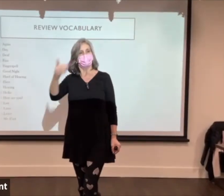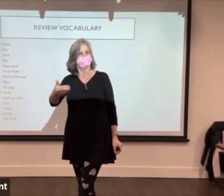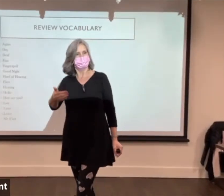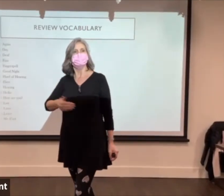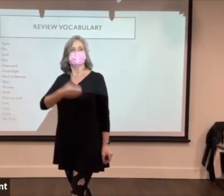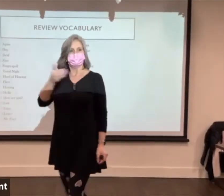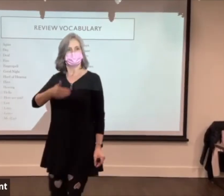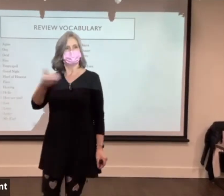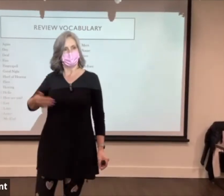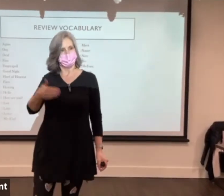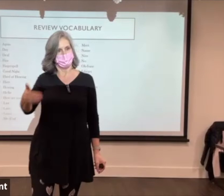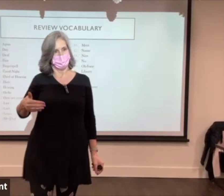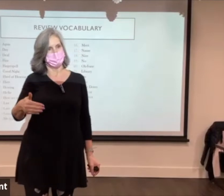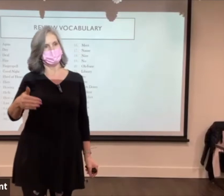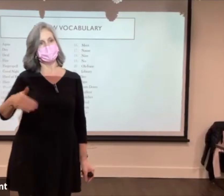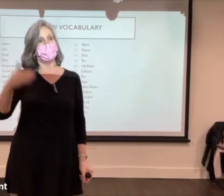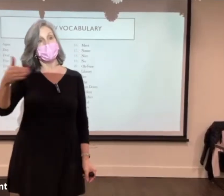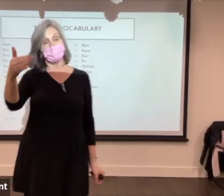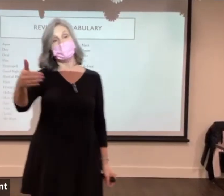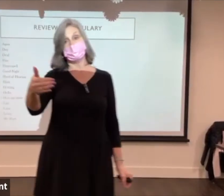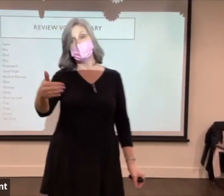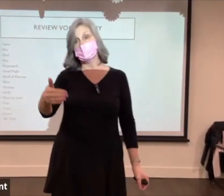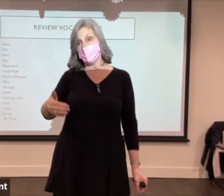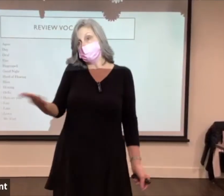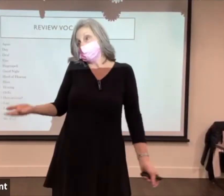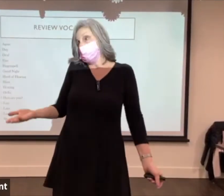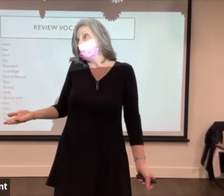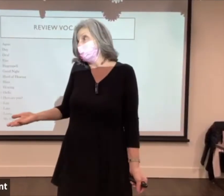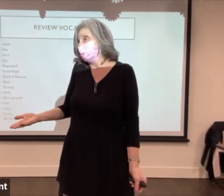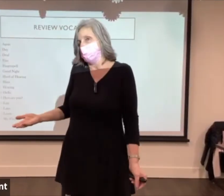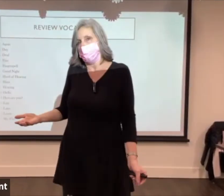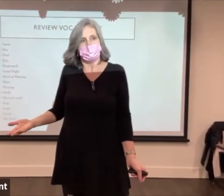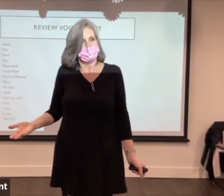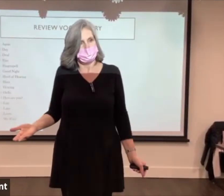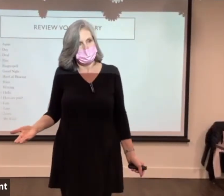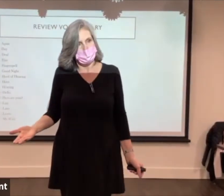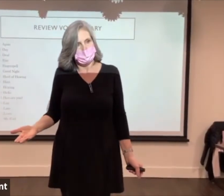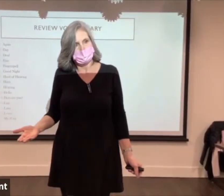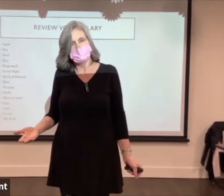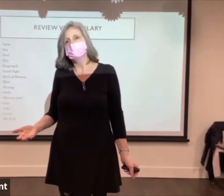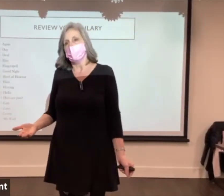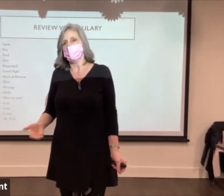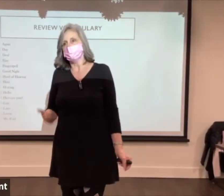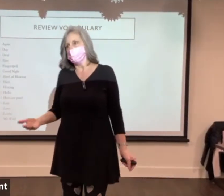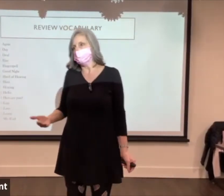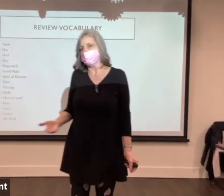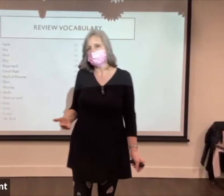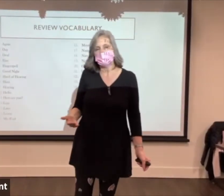them that you're still following along. And if we don't hear them, how many times do we say, hey, are you listening? Right? Are you paying attention to